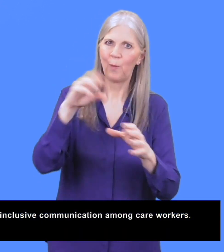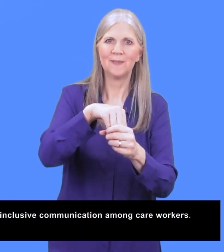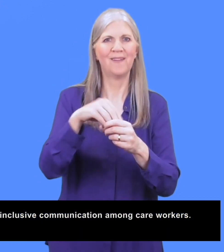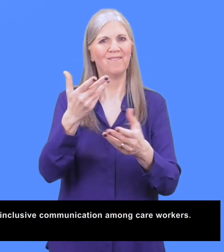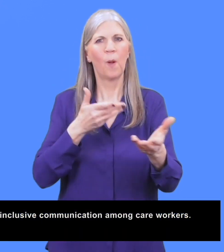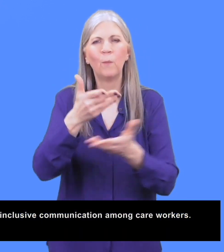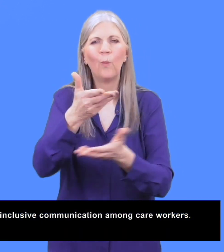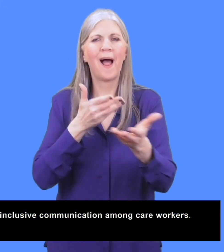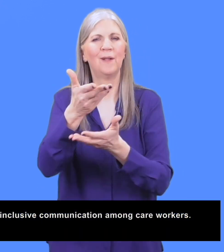among care workers.